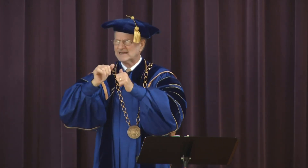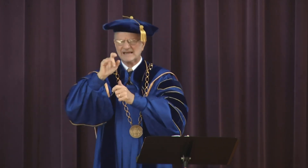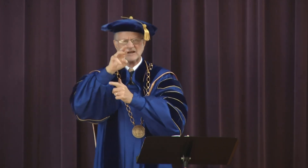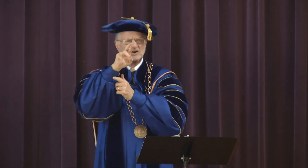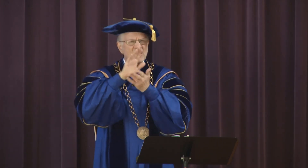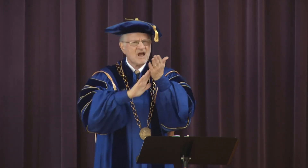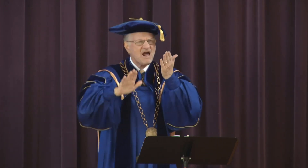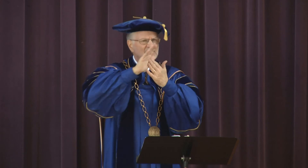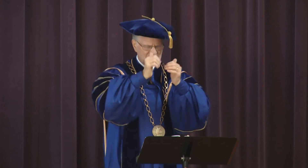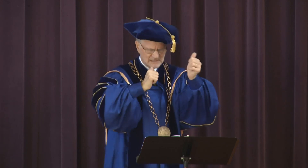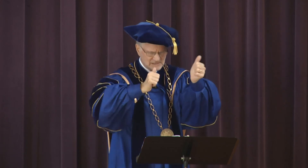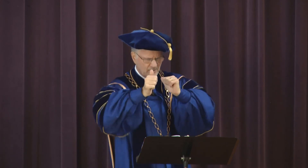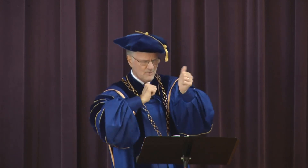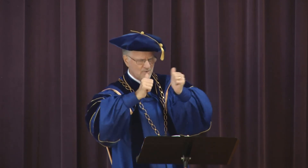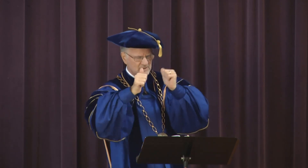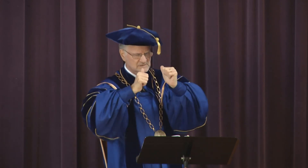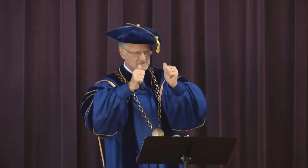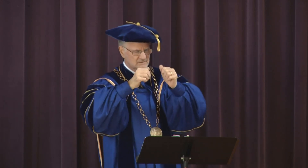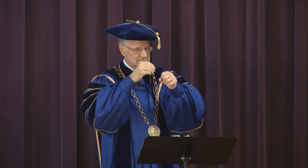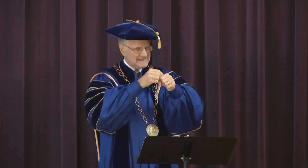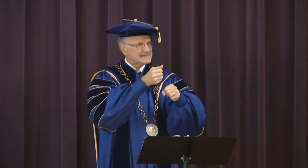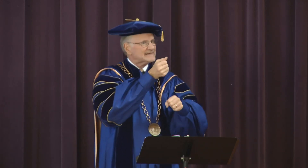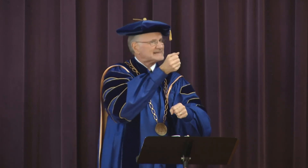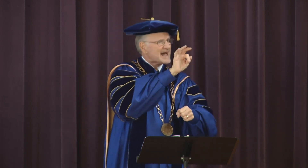And now let's talk sports. There were intercollegiate sports.